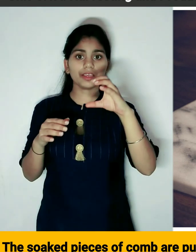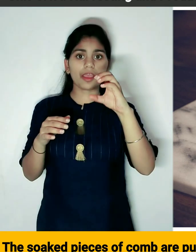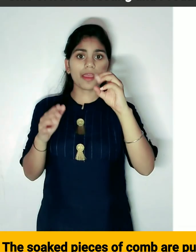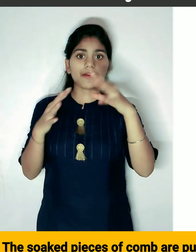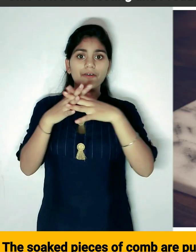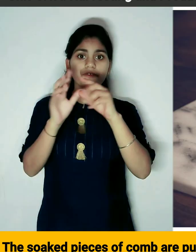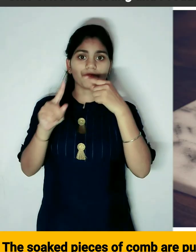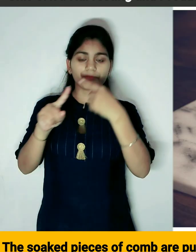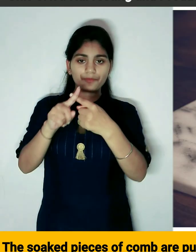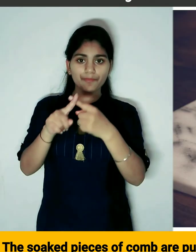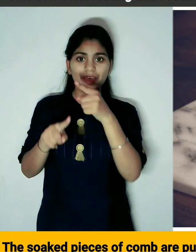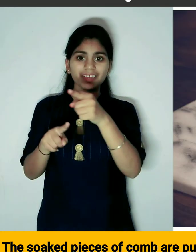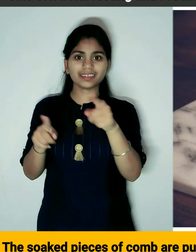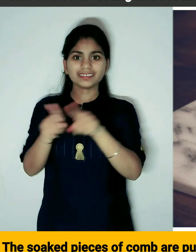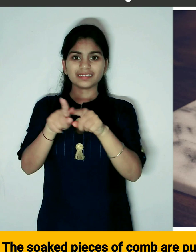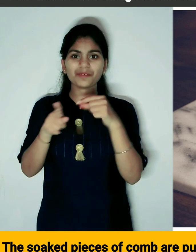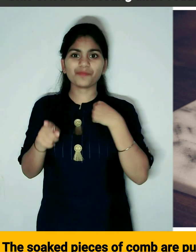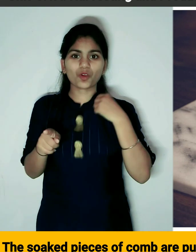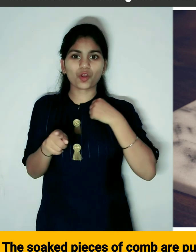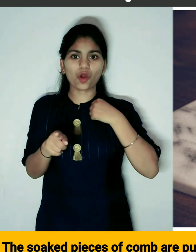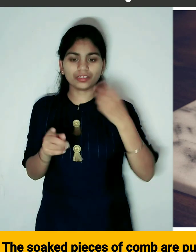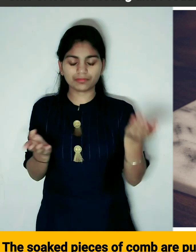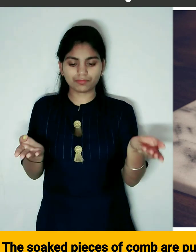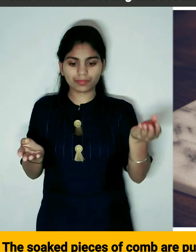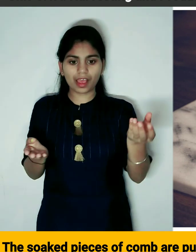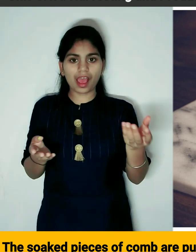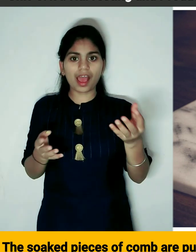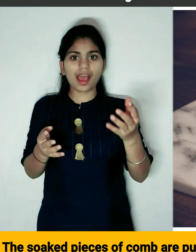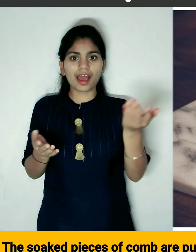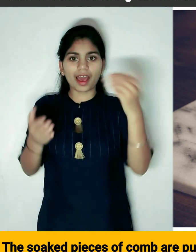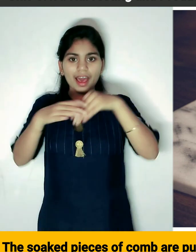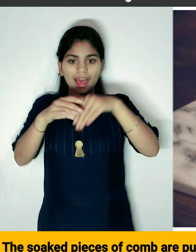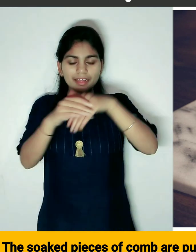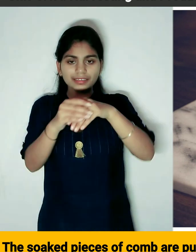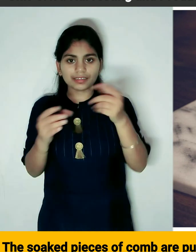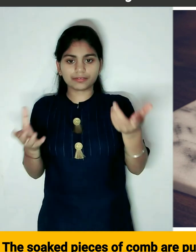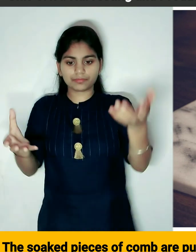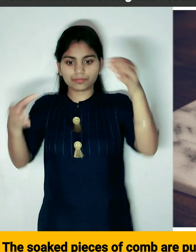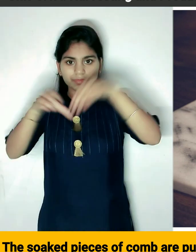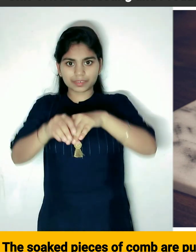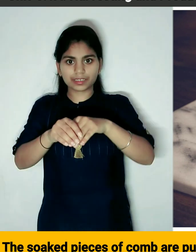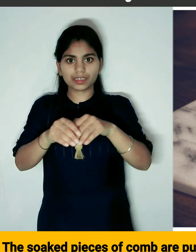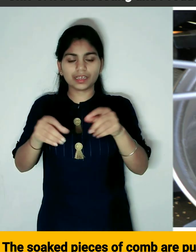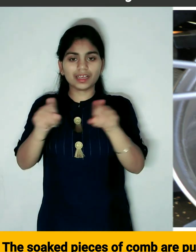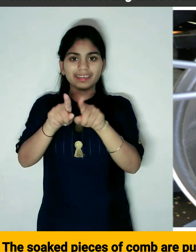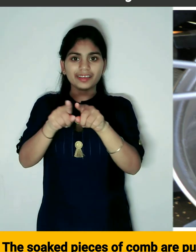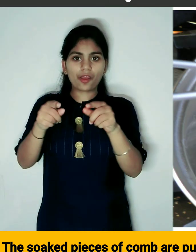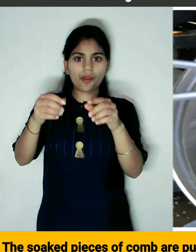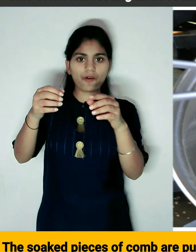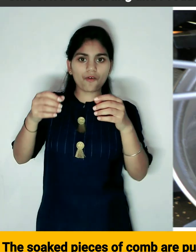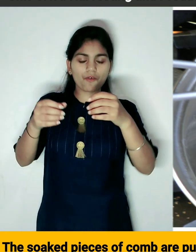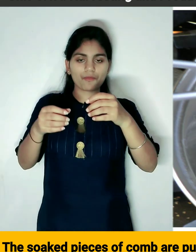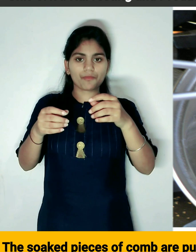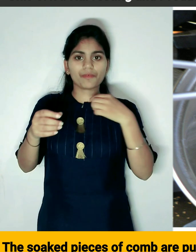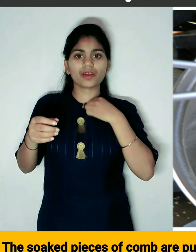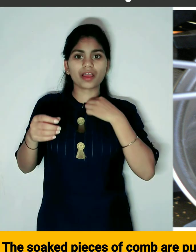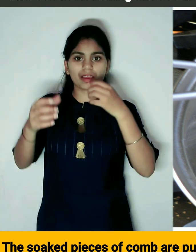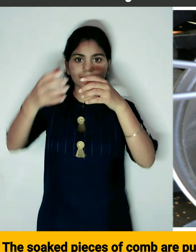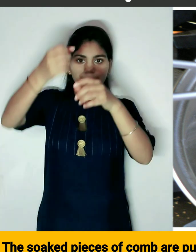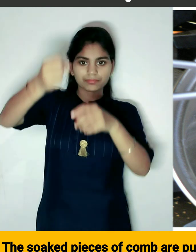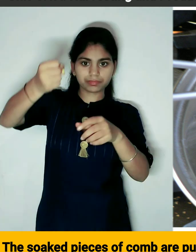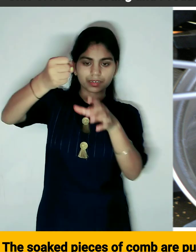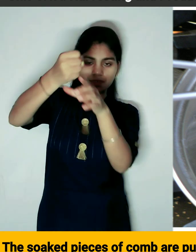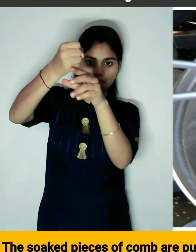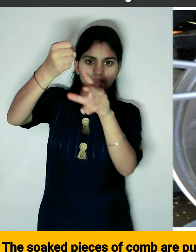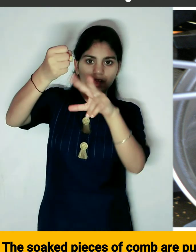The soaked pieces of comb are put in a sack of cloth for burlap and